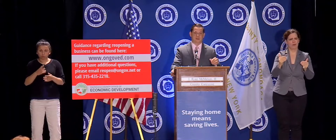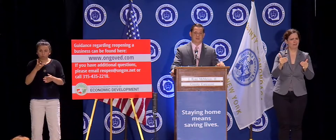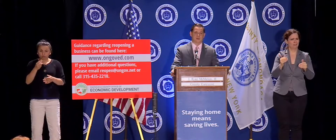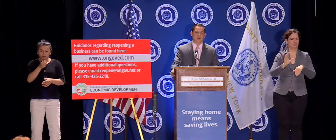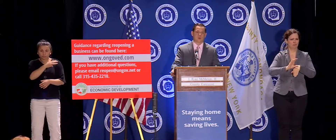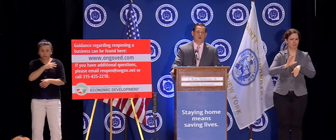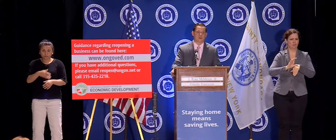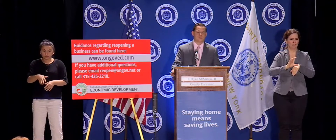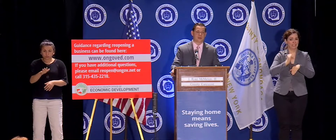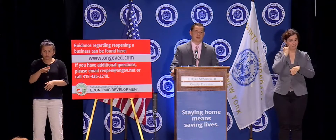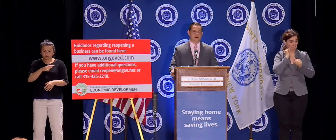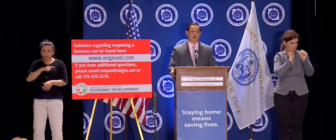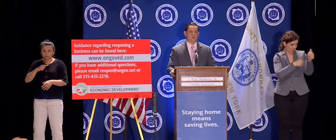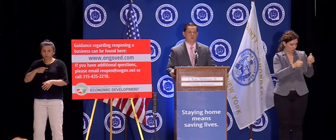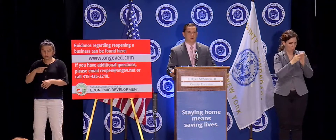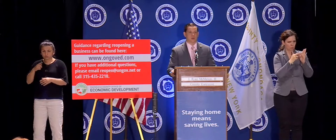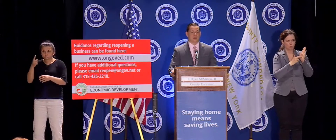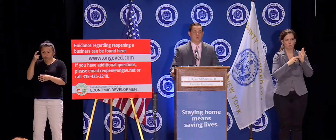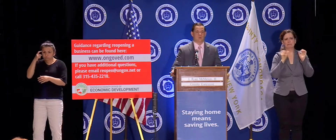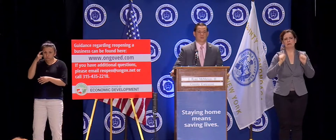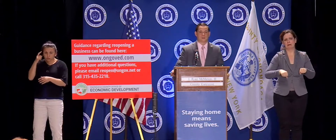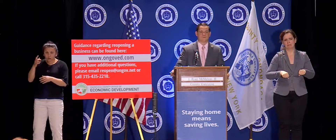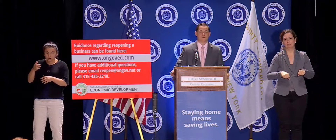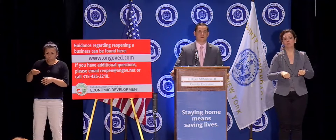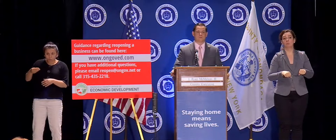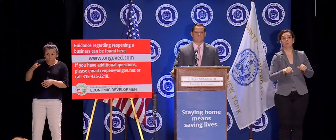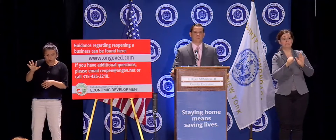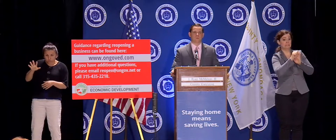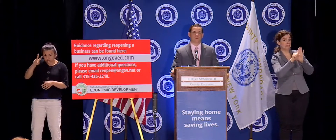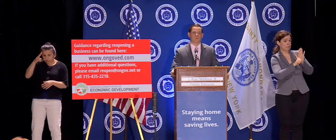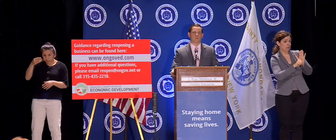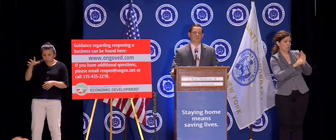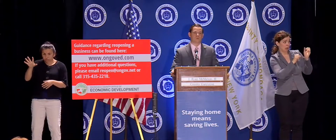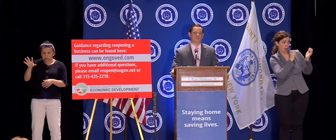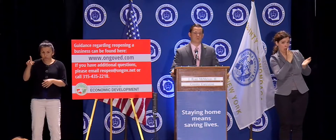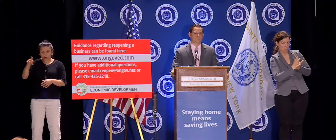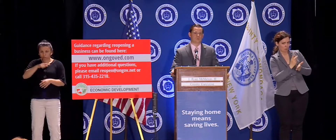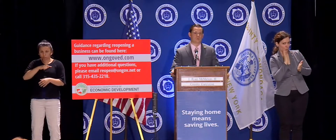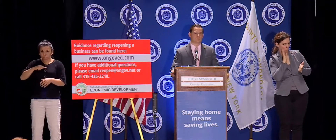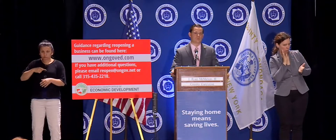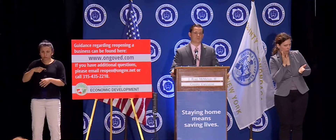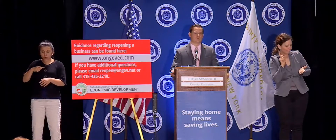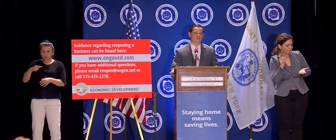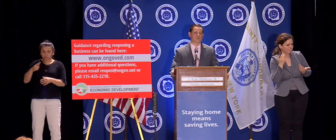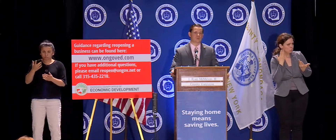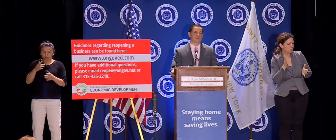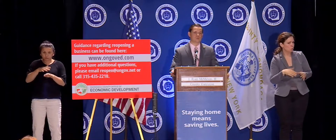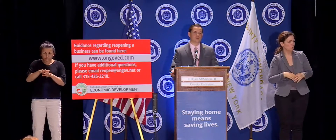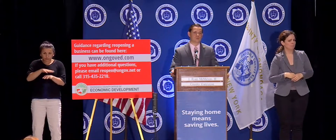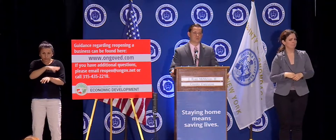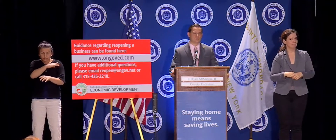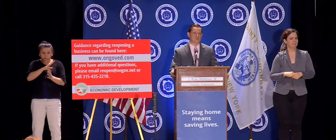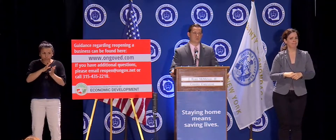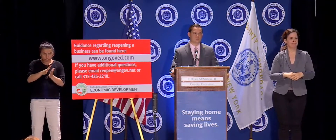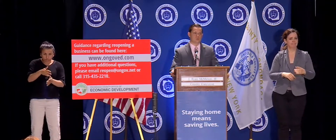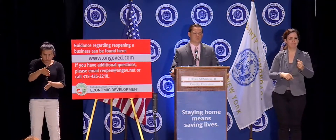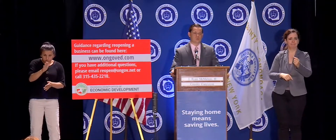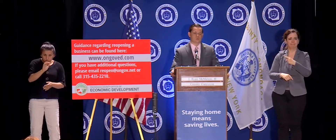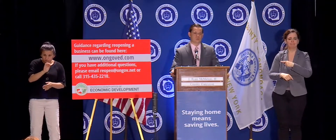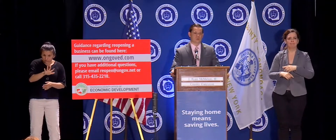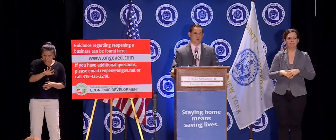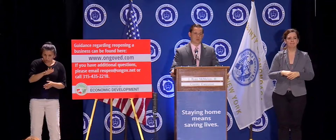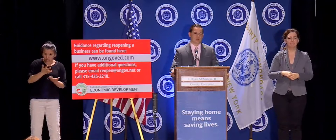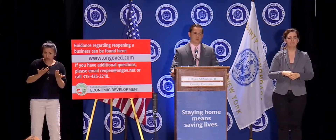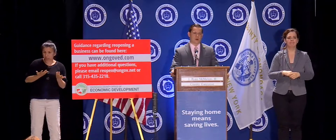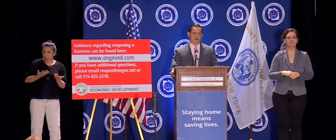of process. Whether the state will do it or not, we'll see. Have they given you any feedback as to the 25%